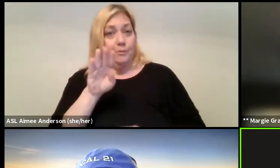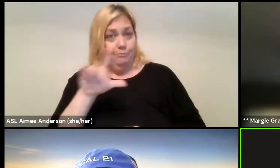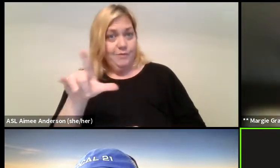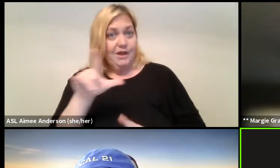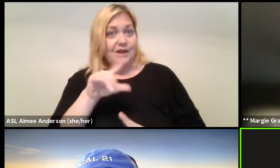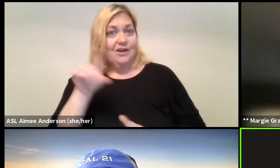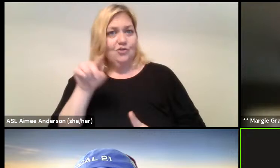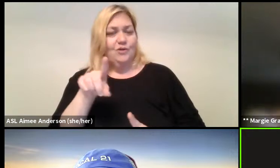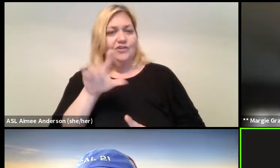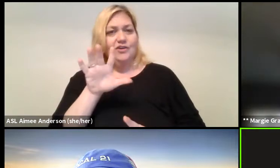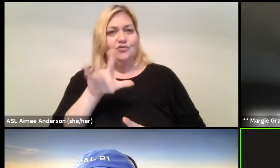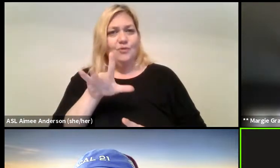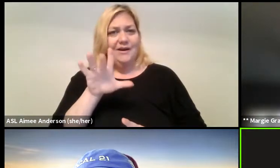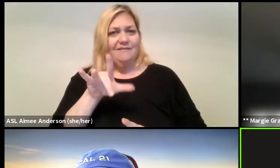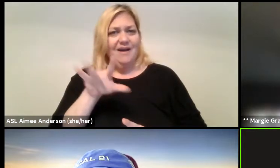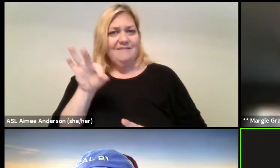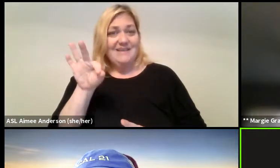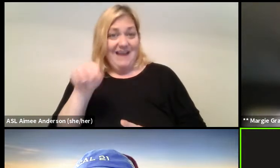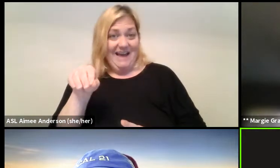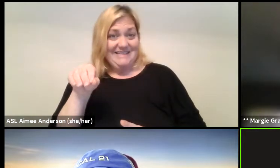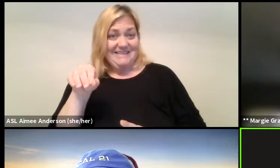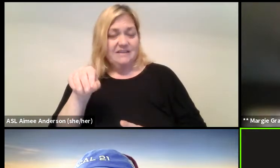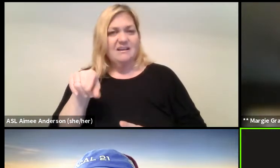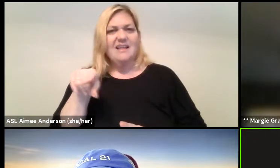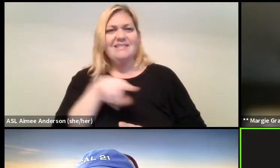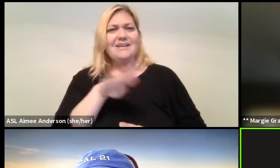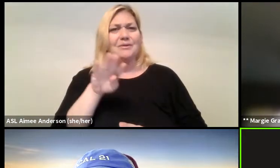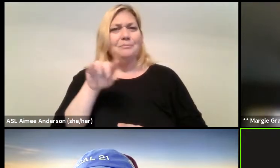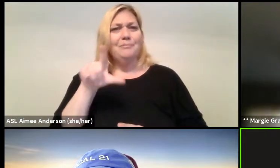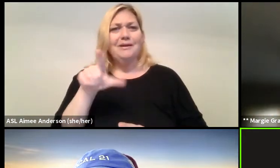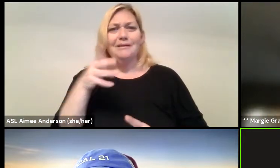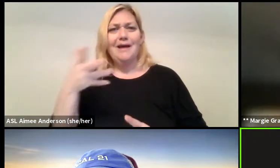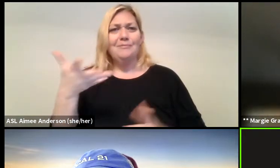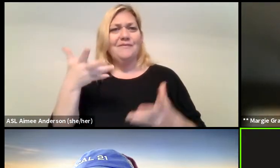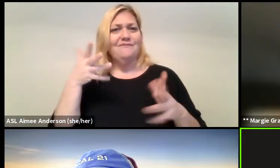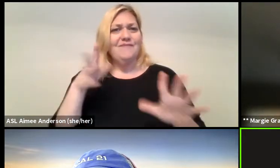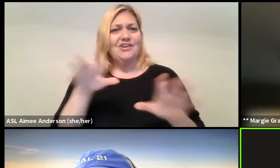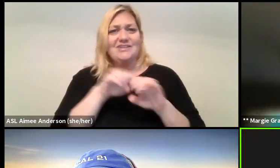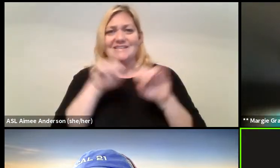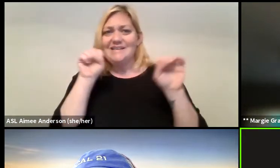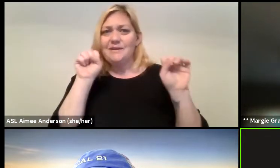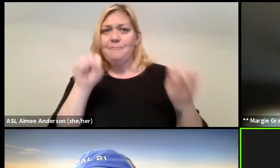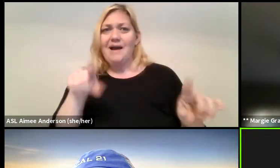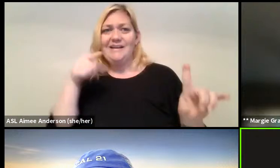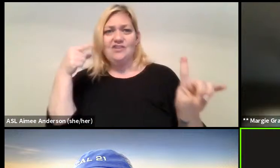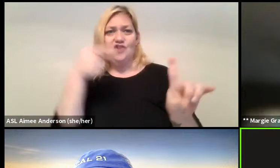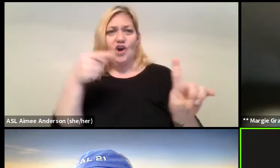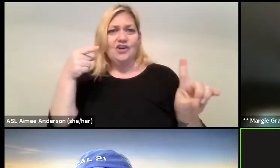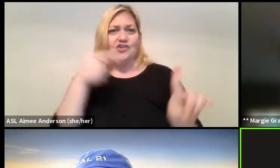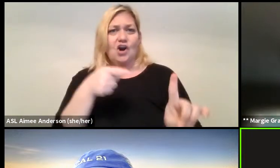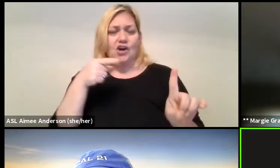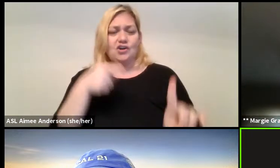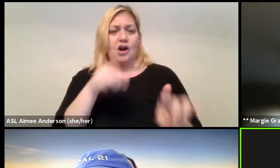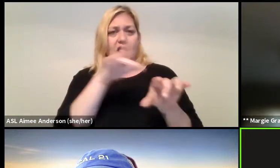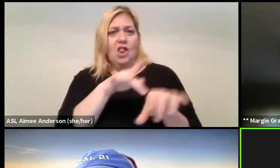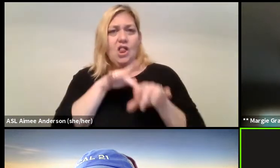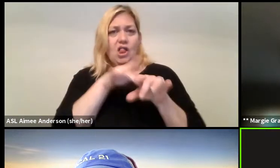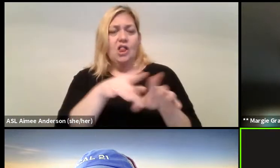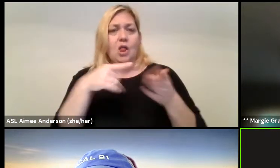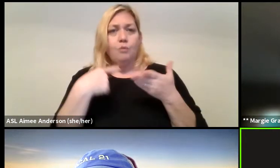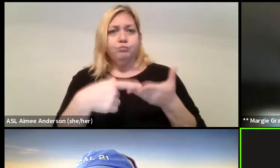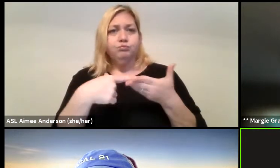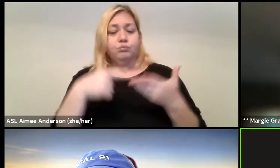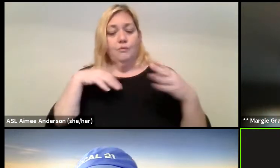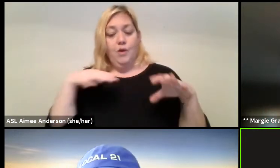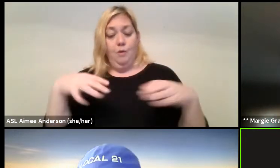question 2590. This bill has been systematically targeted, and if we are as a party of